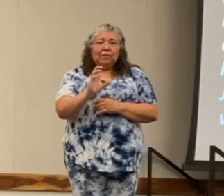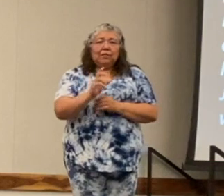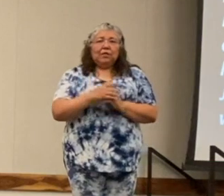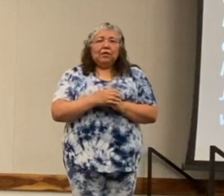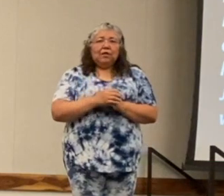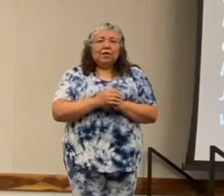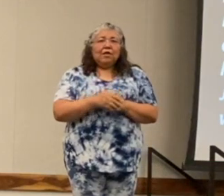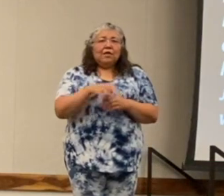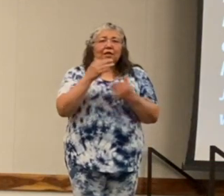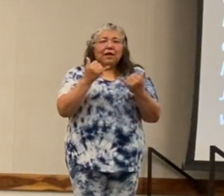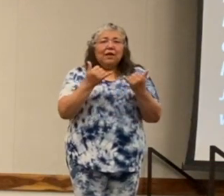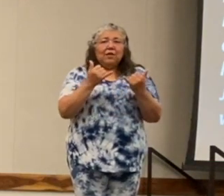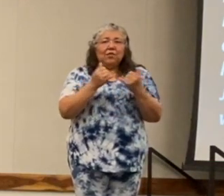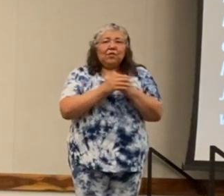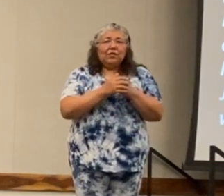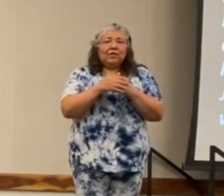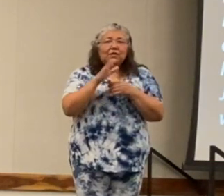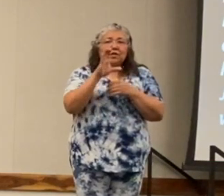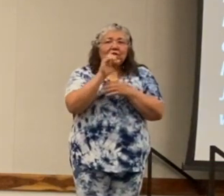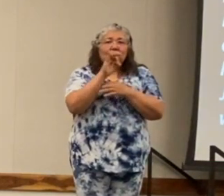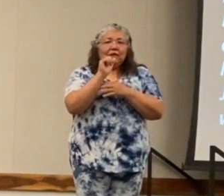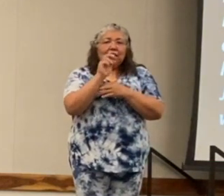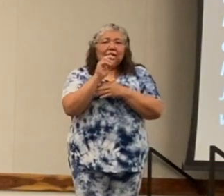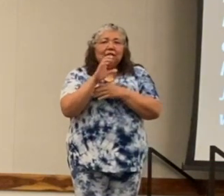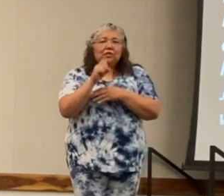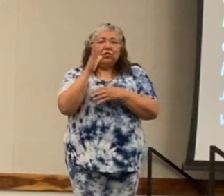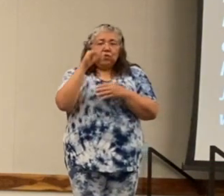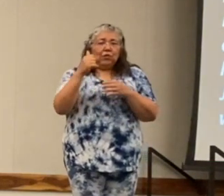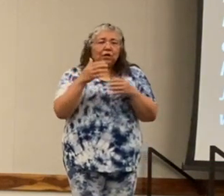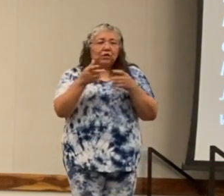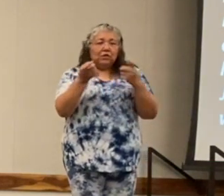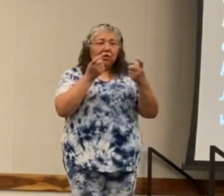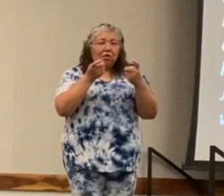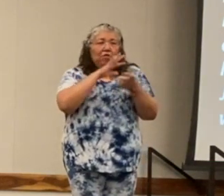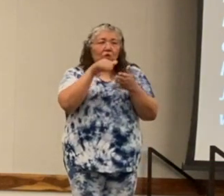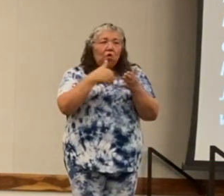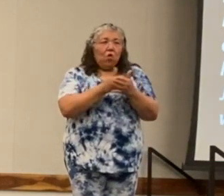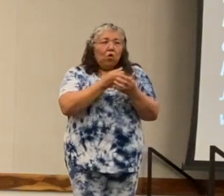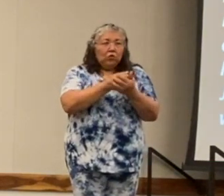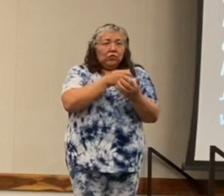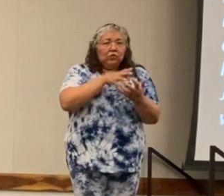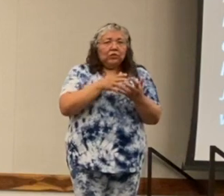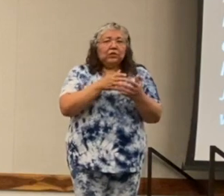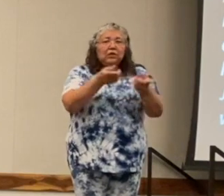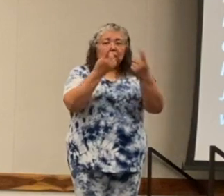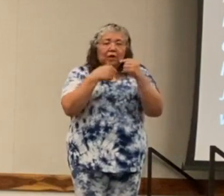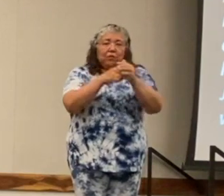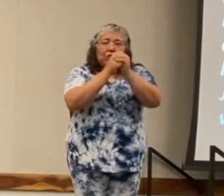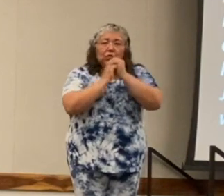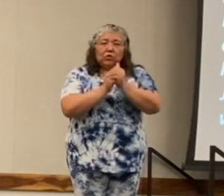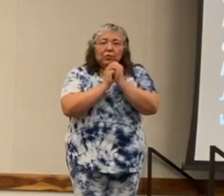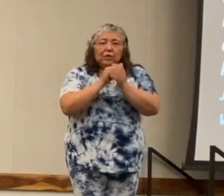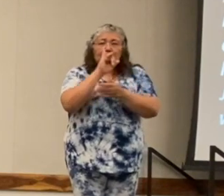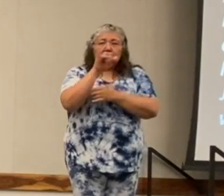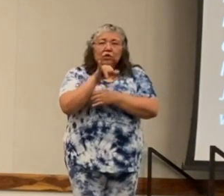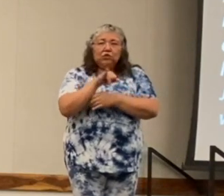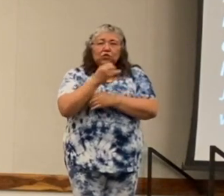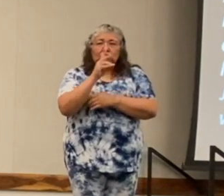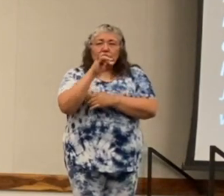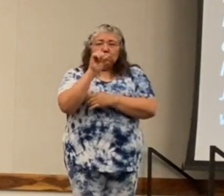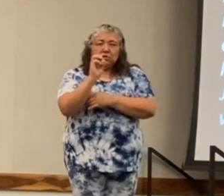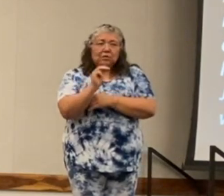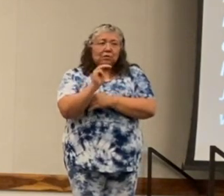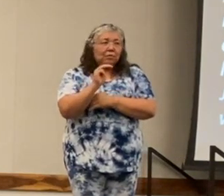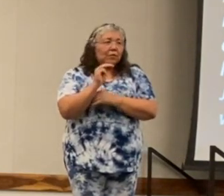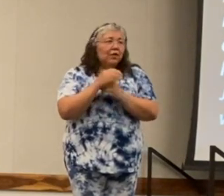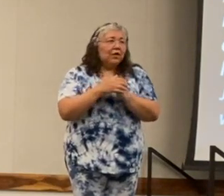the Ethiopians, who was in charge of her entire treasury. He had come to worship in Jerusalem and was sitting in his chariot on his